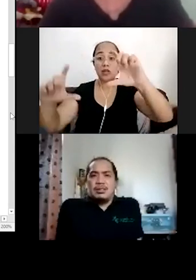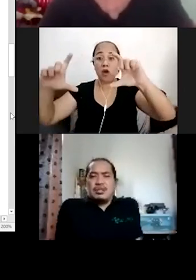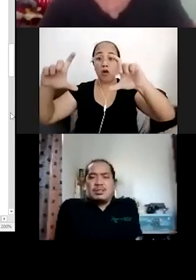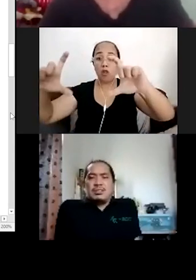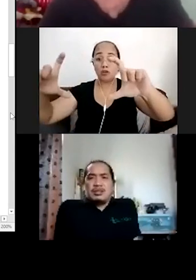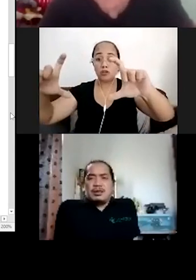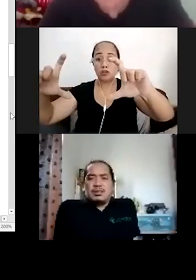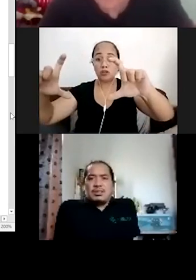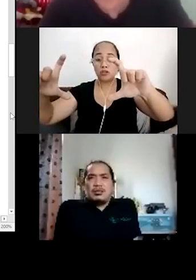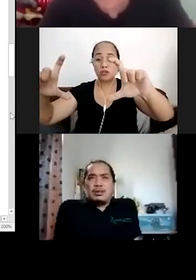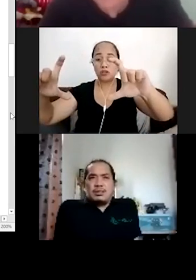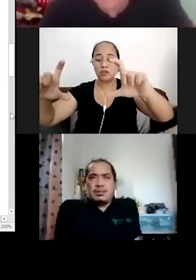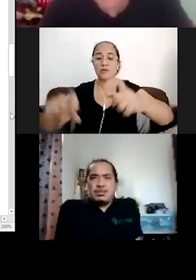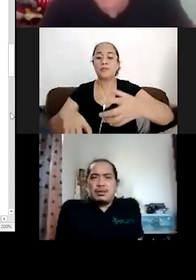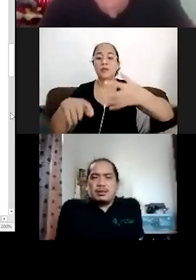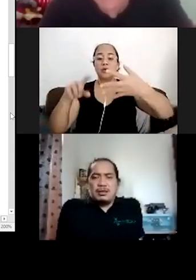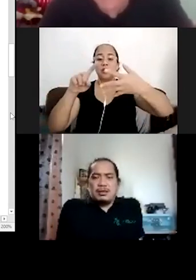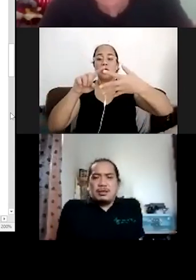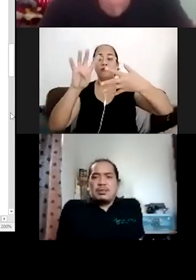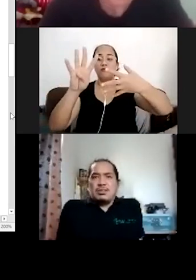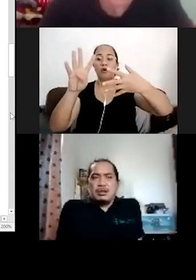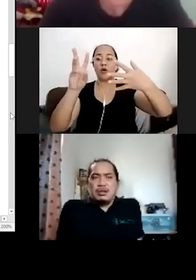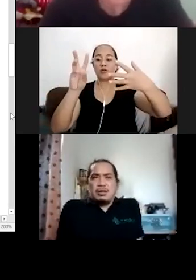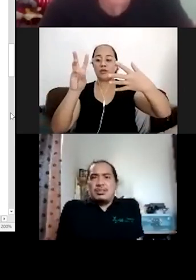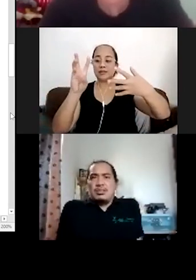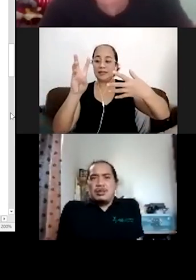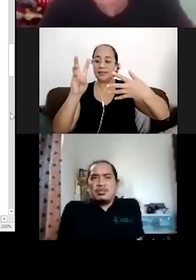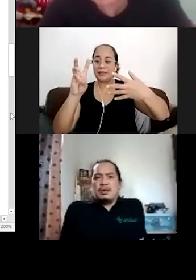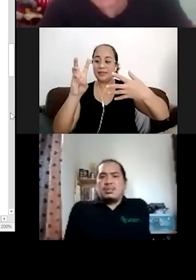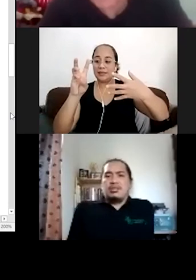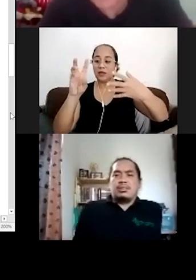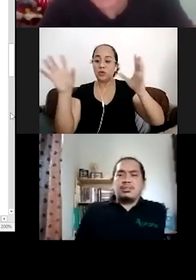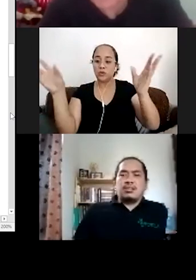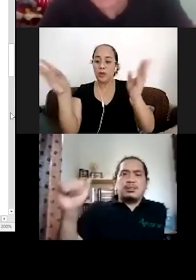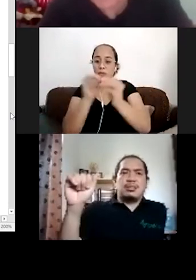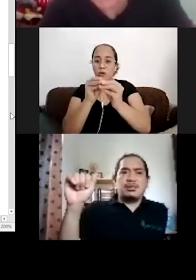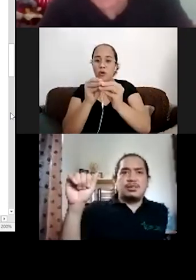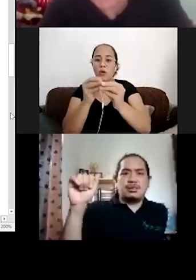The embedded clause is 4, 16 together. Where is the subject?